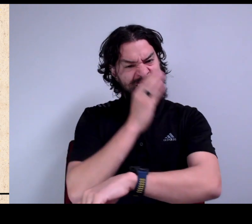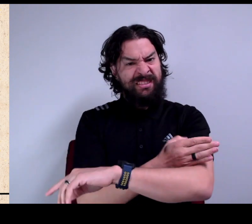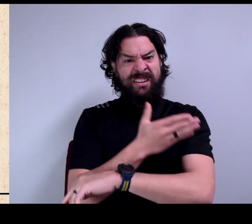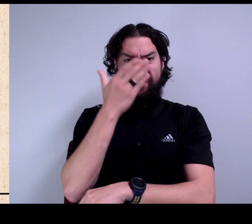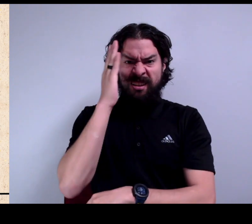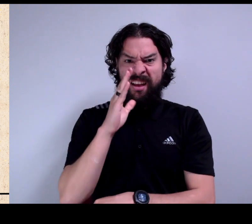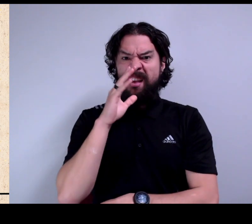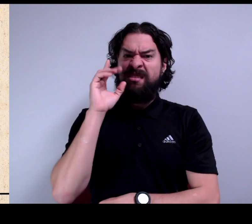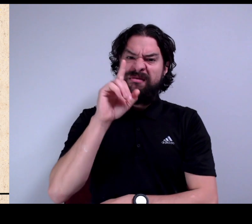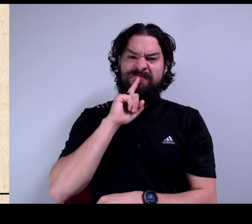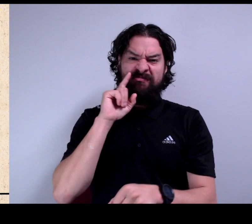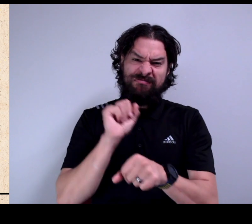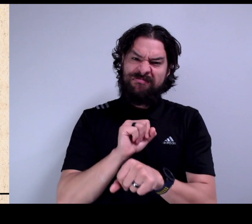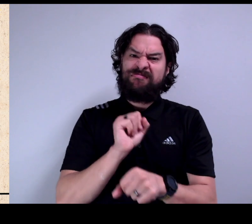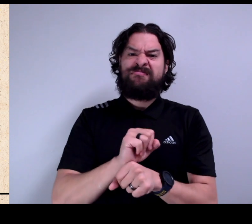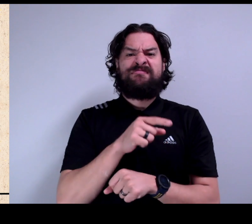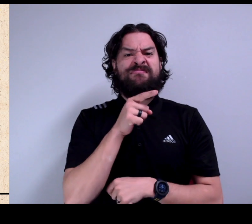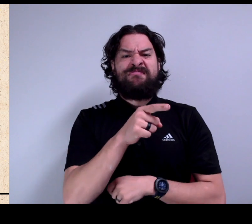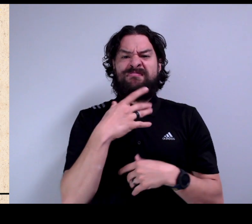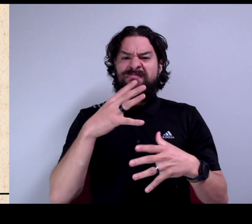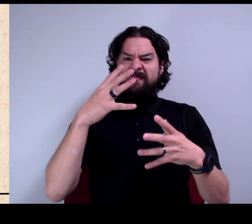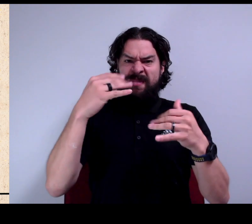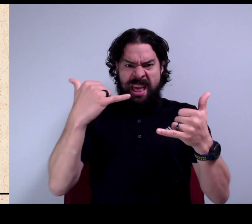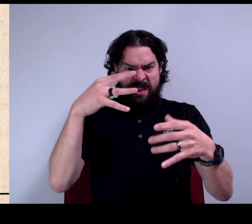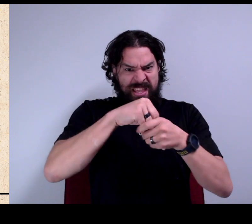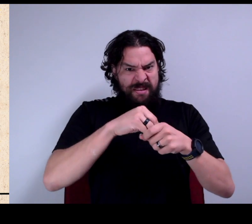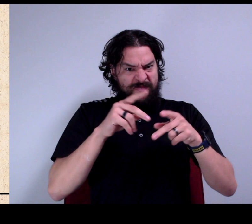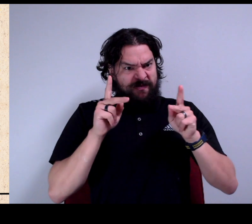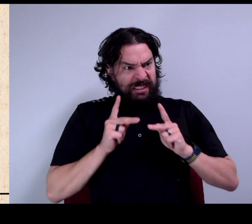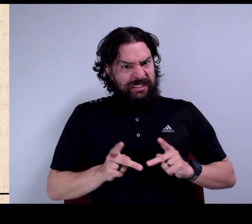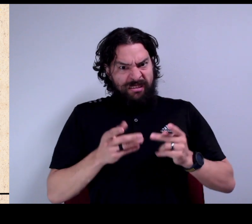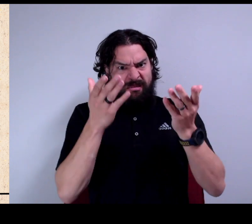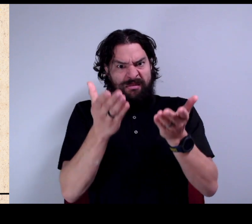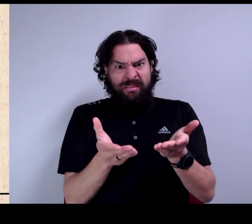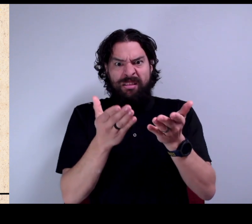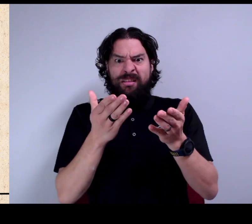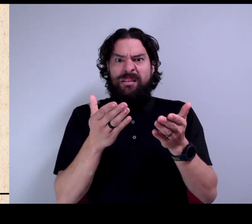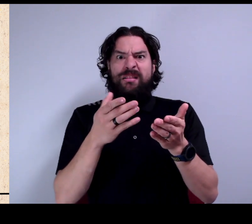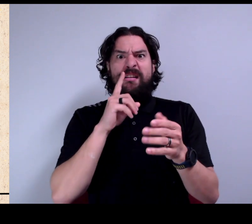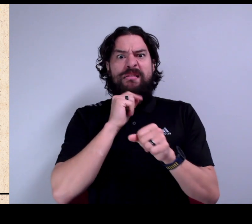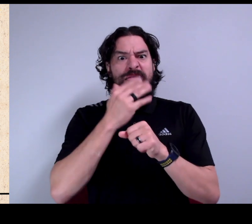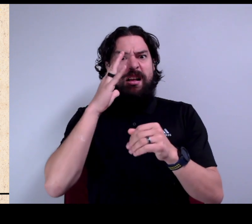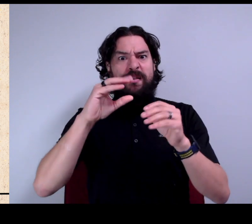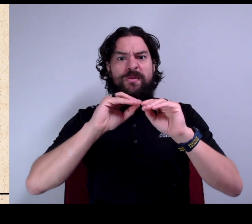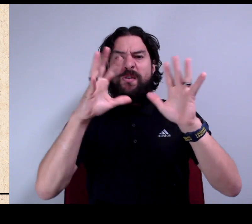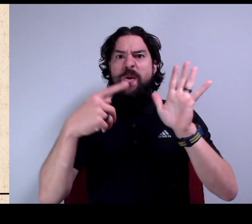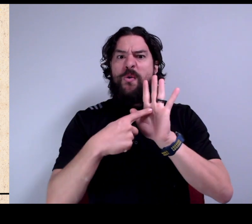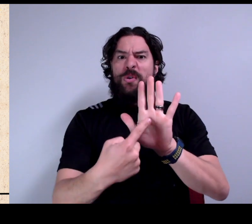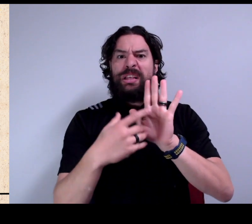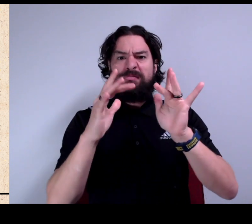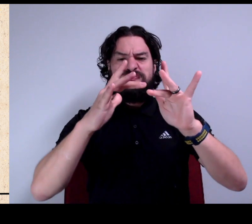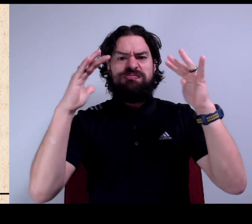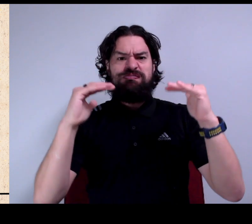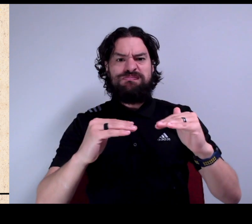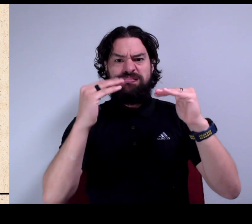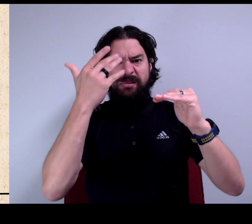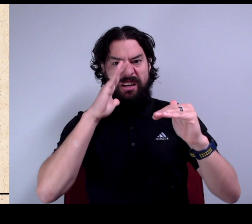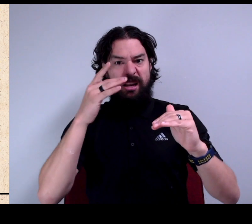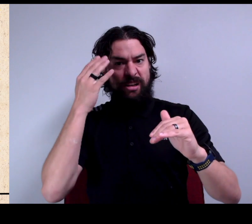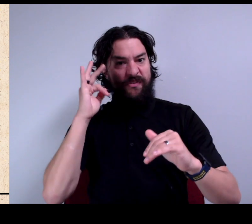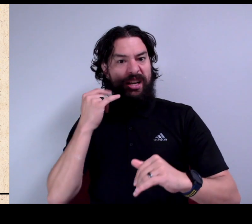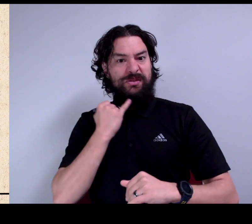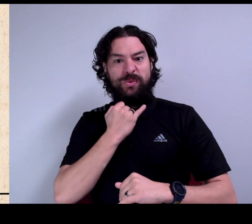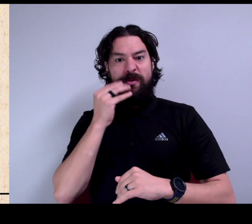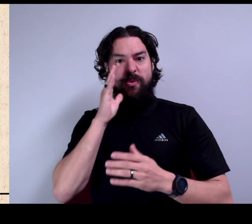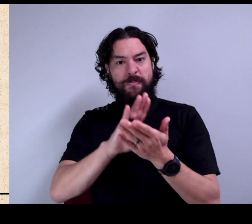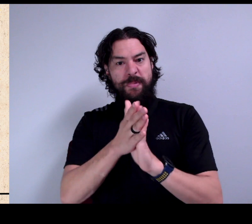God's Son, is the physical embodiment of God's own glory. And in Jesus, the glorious God of Israel is going to